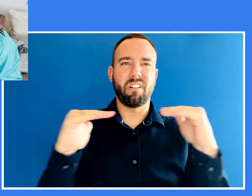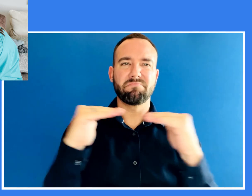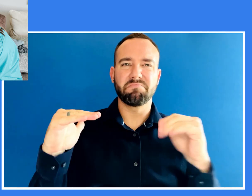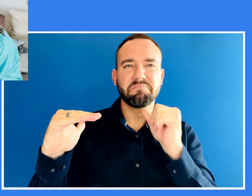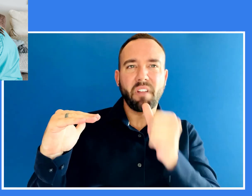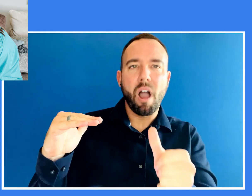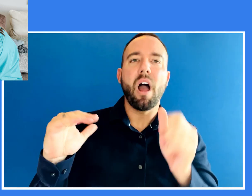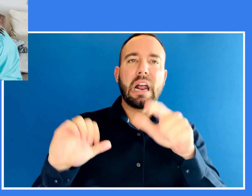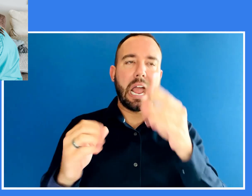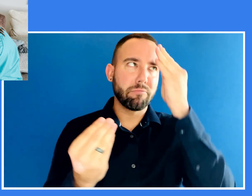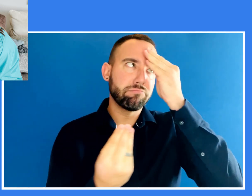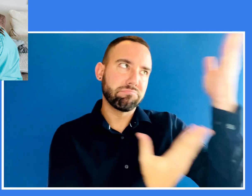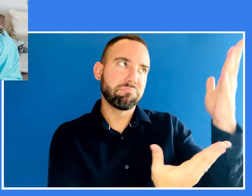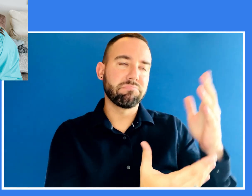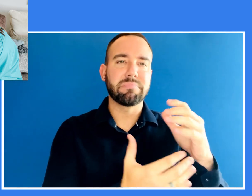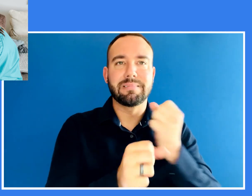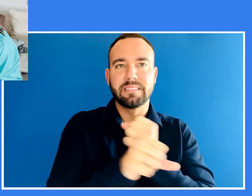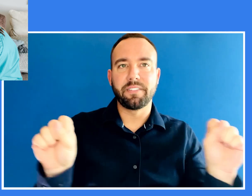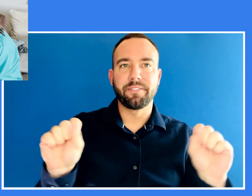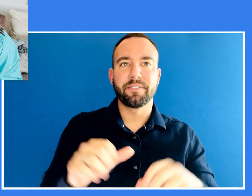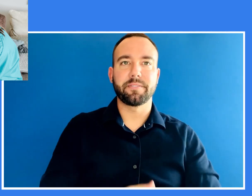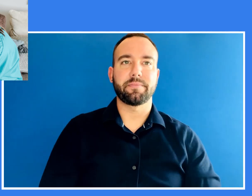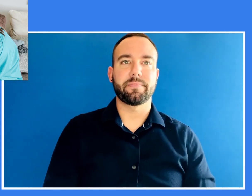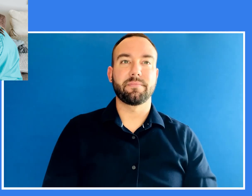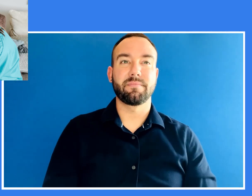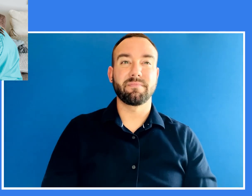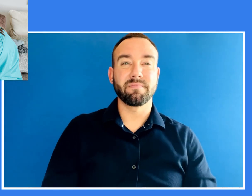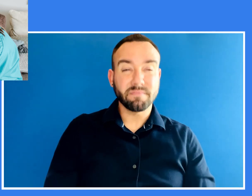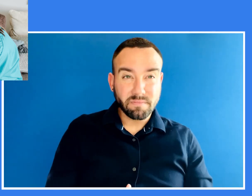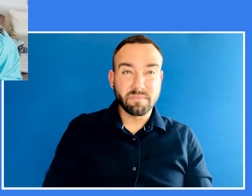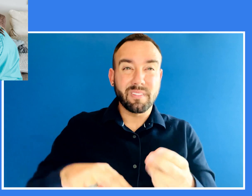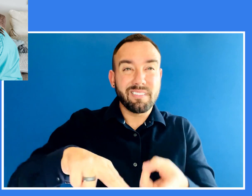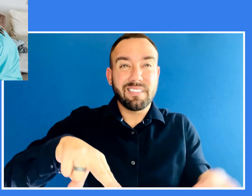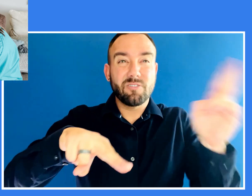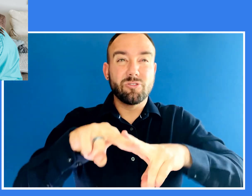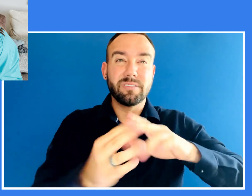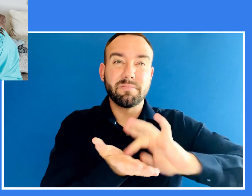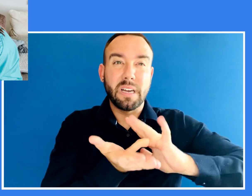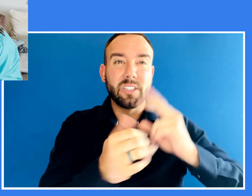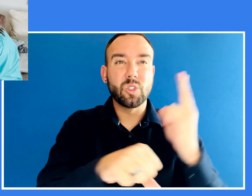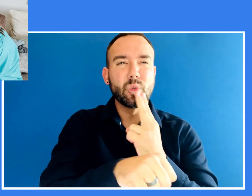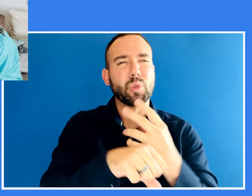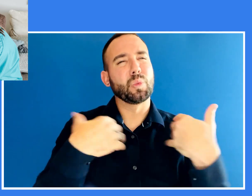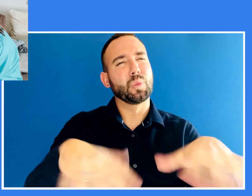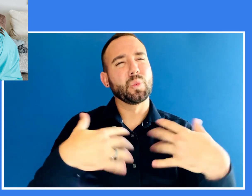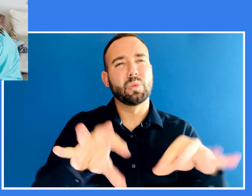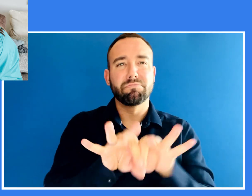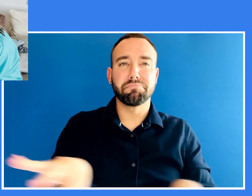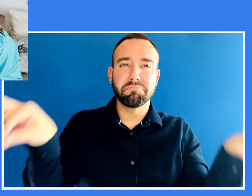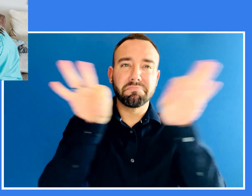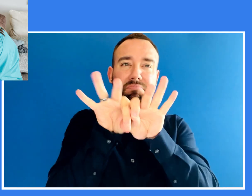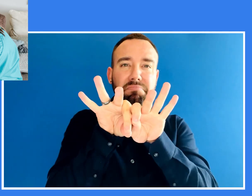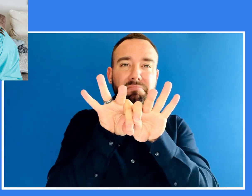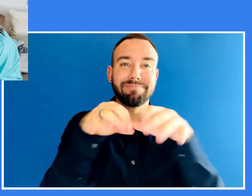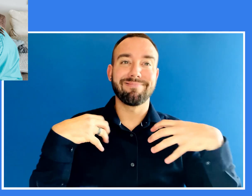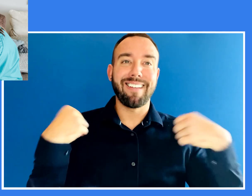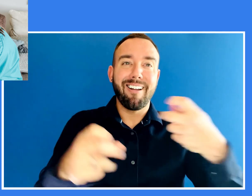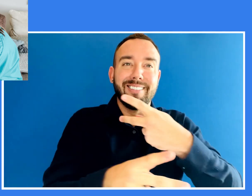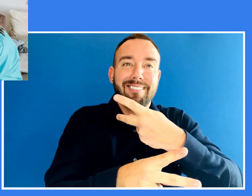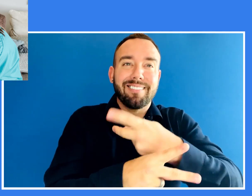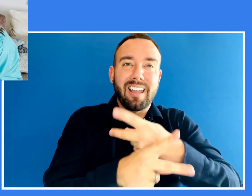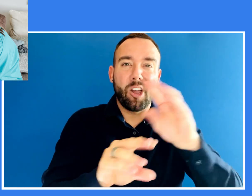Increasing TCD screening and hydroxyurea use is also critical. Health care providers can